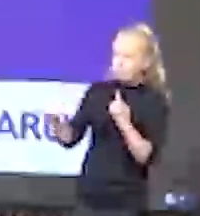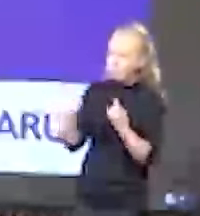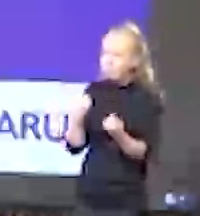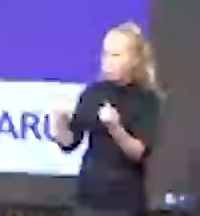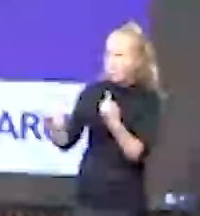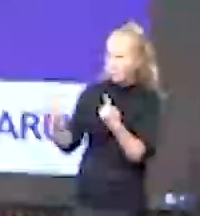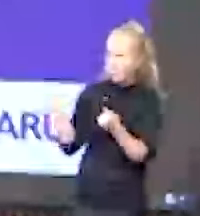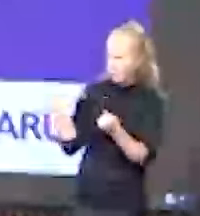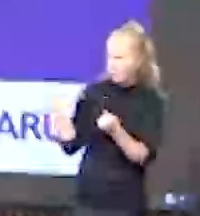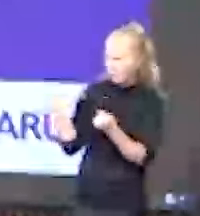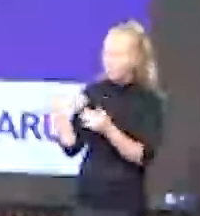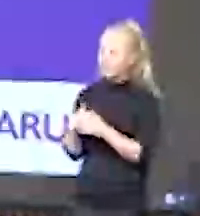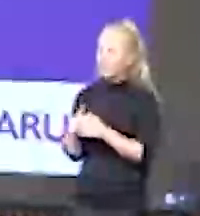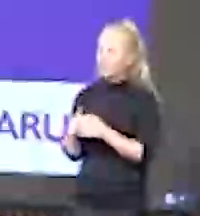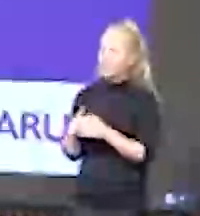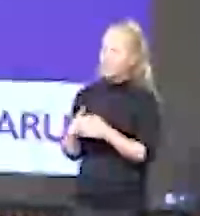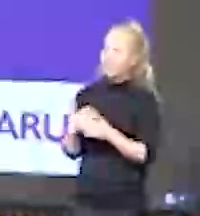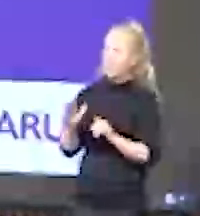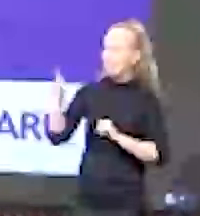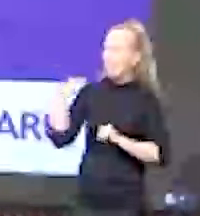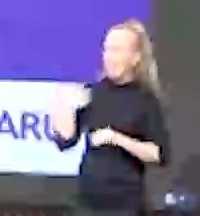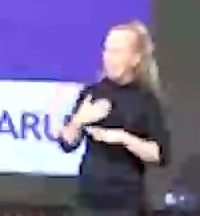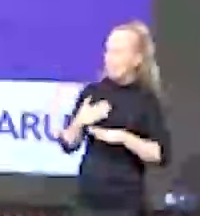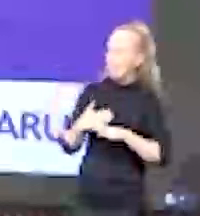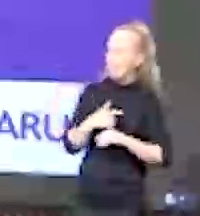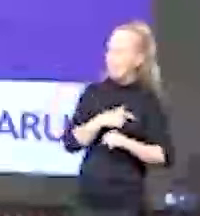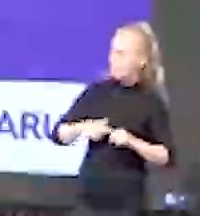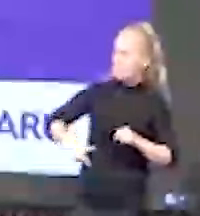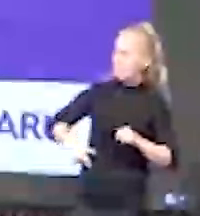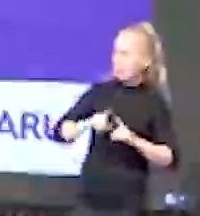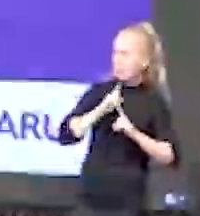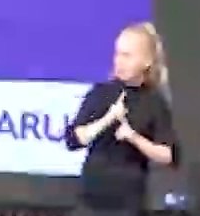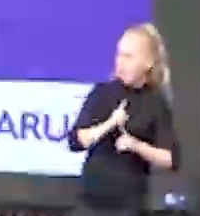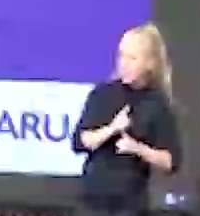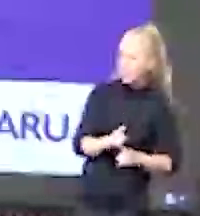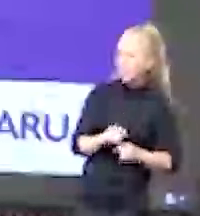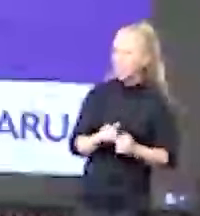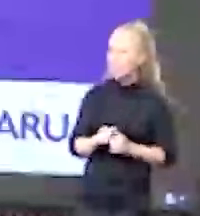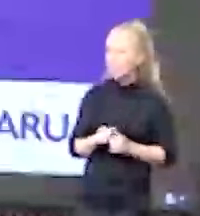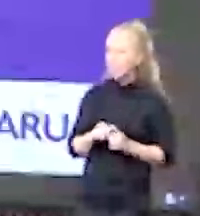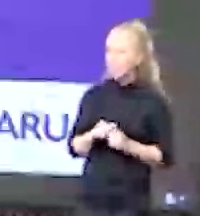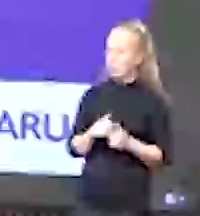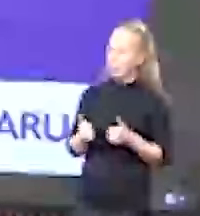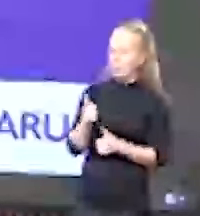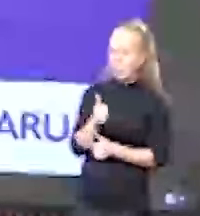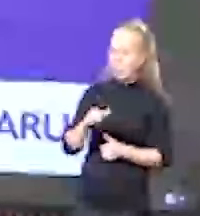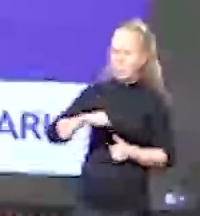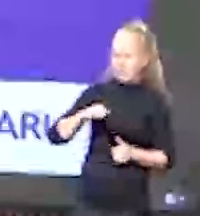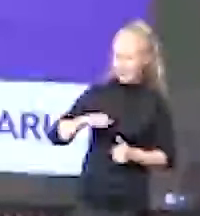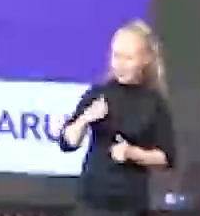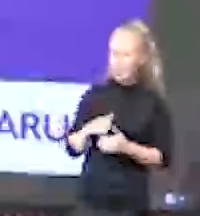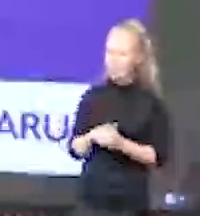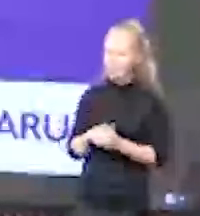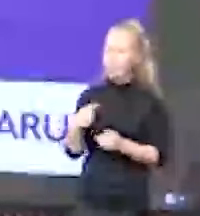whether in my time as a ministerial advisor in Canberra, chief of staff, and I also spent some time as a public servant